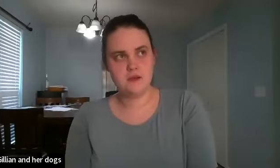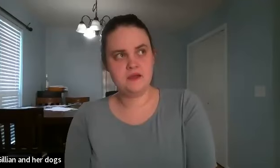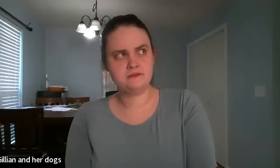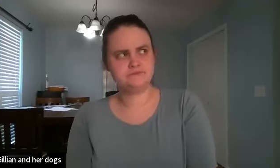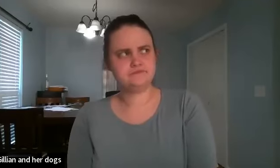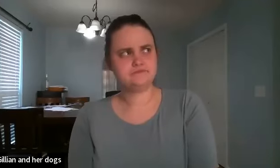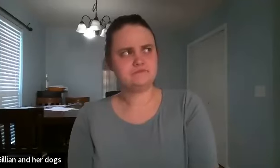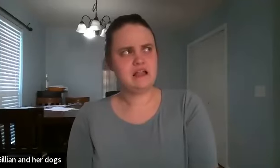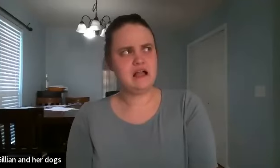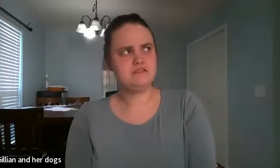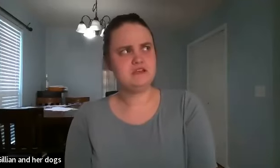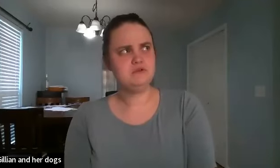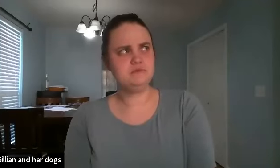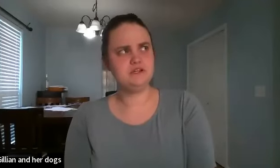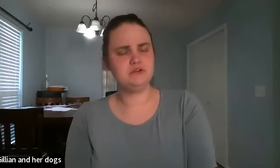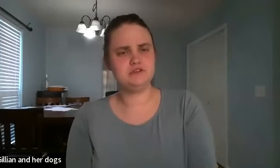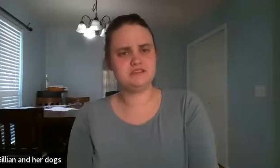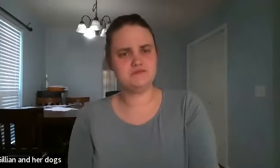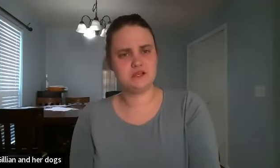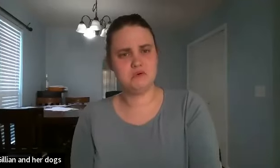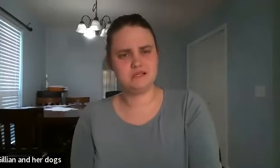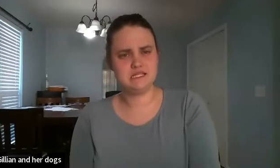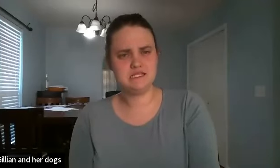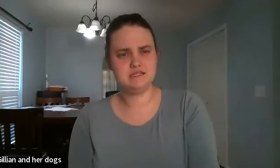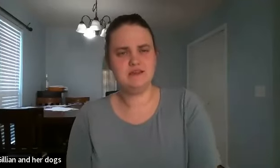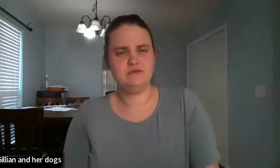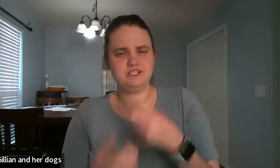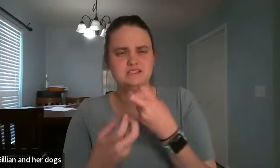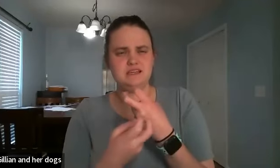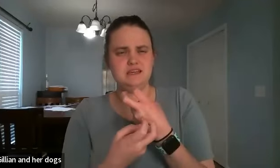I think it would be, you would use this sign for like poisonous, which is like,